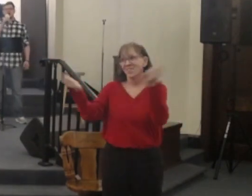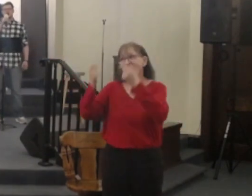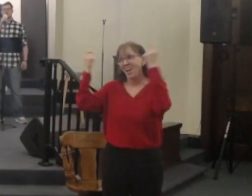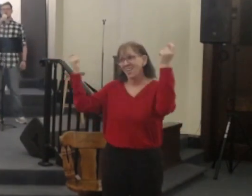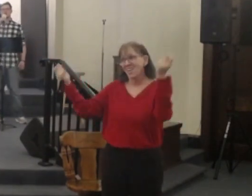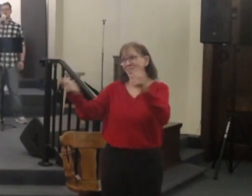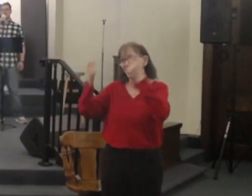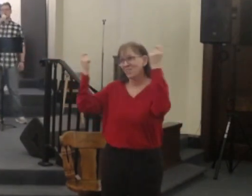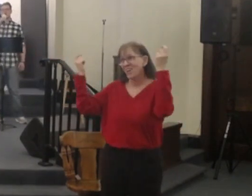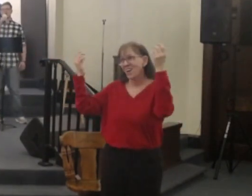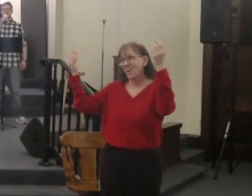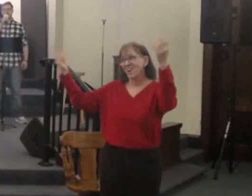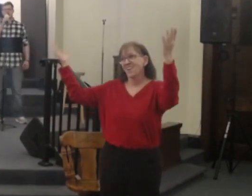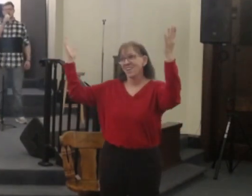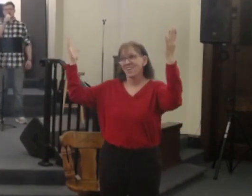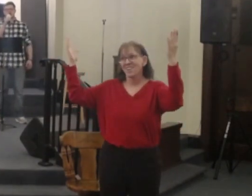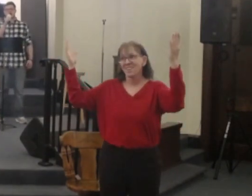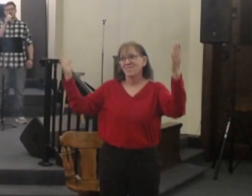Hallelujah.